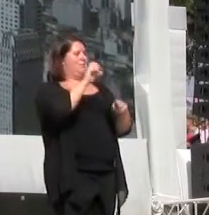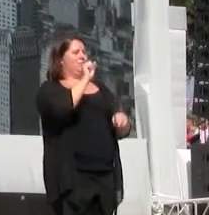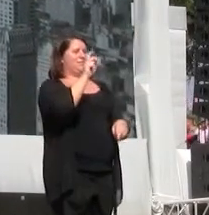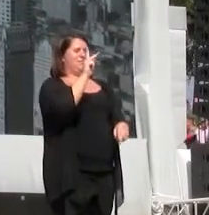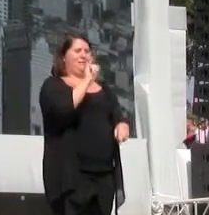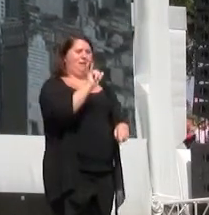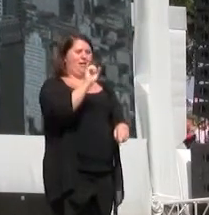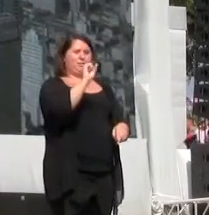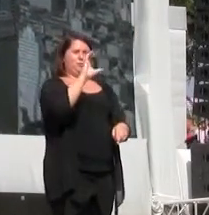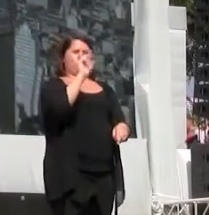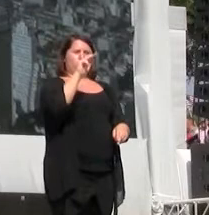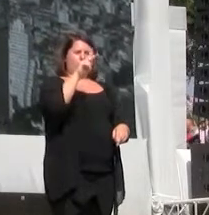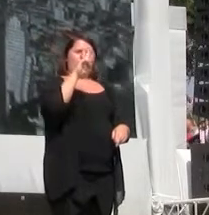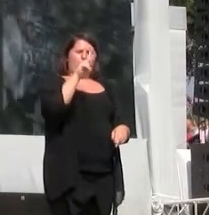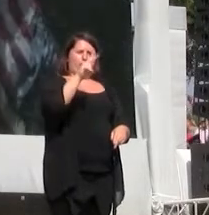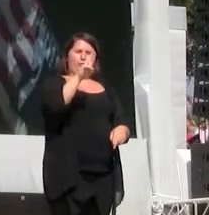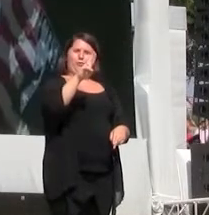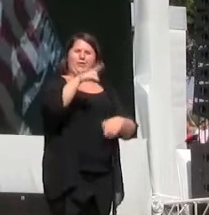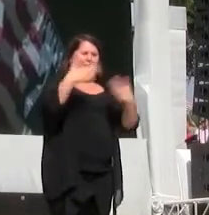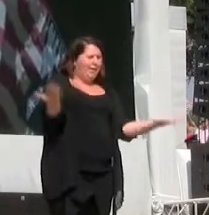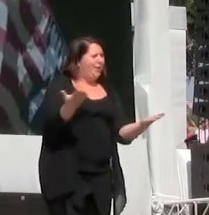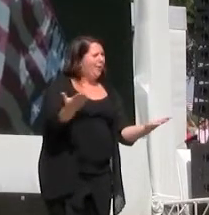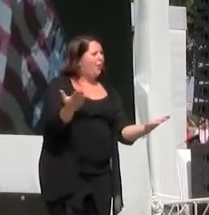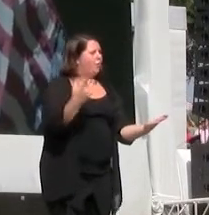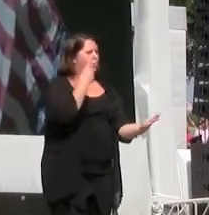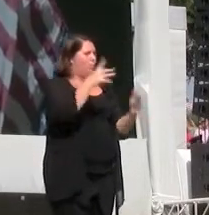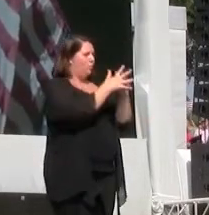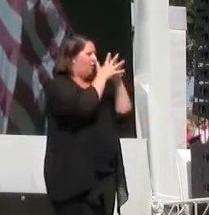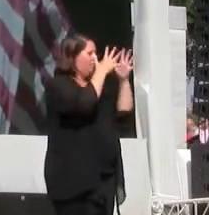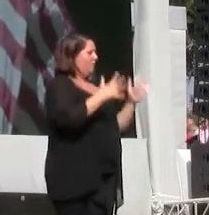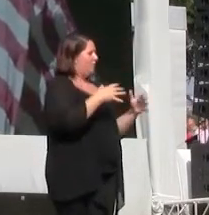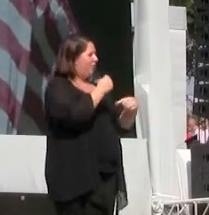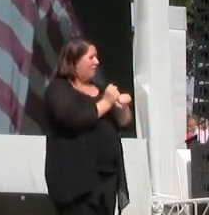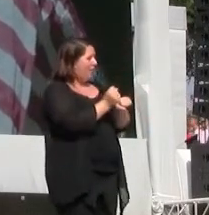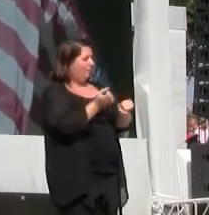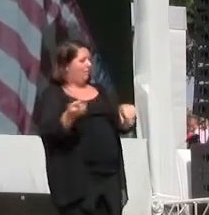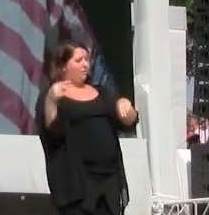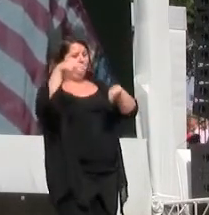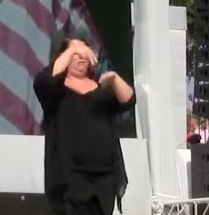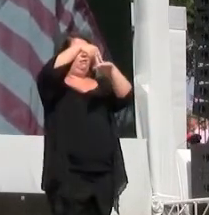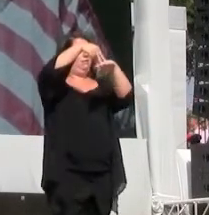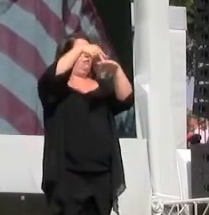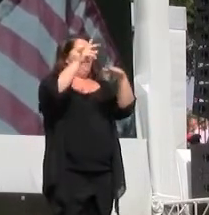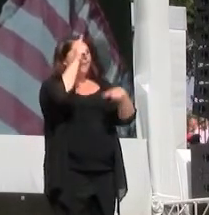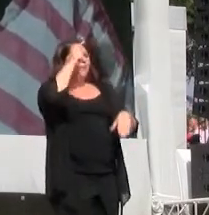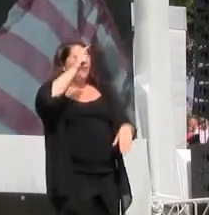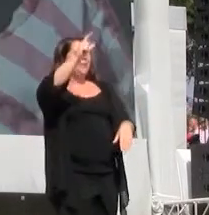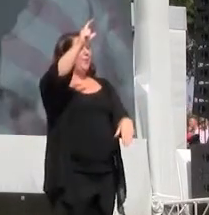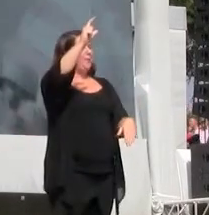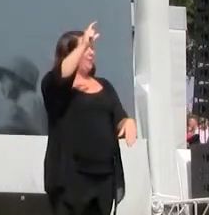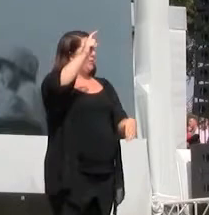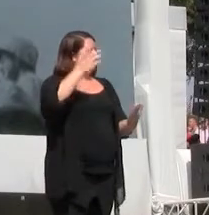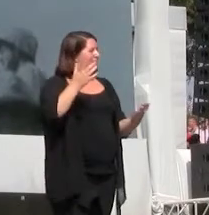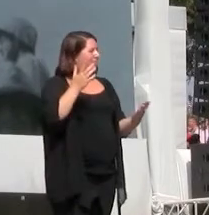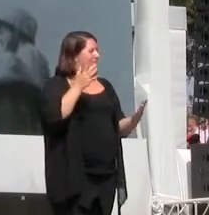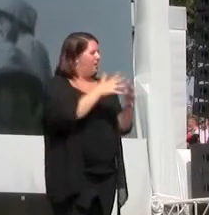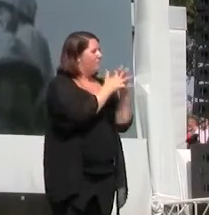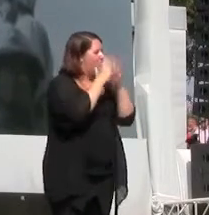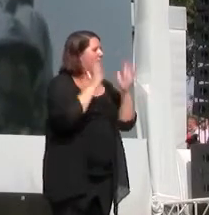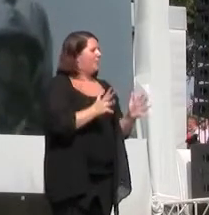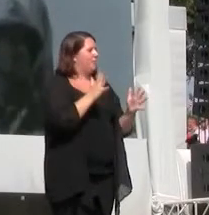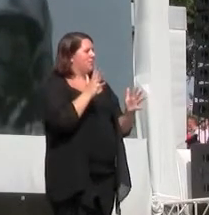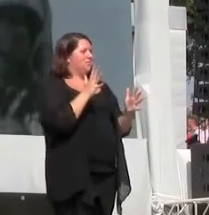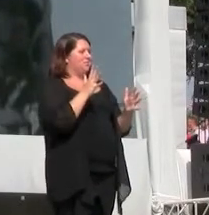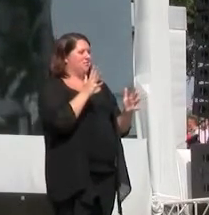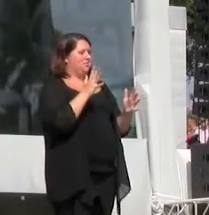here. It was an American who made that giant leap for mankind. It's Americans that will solve